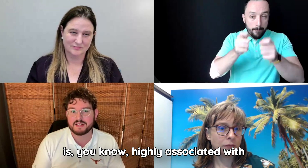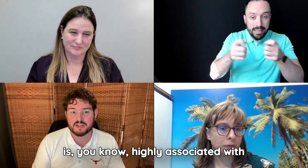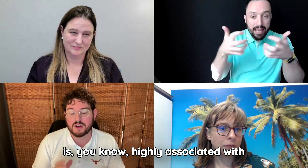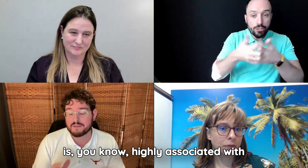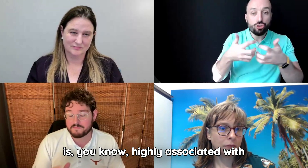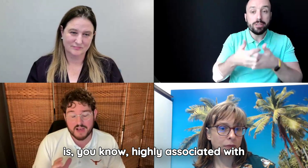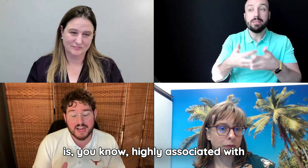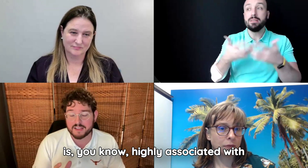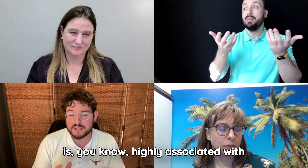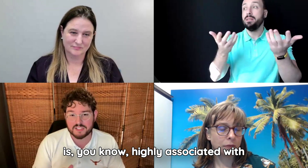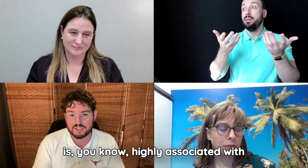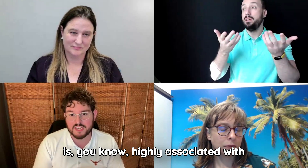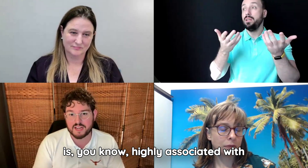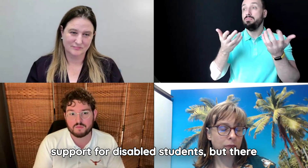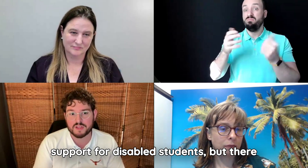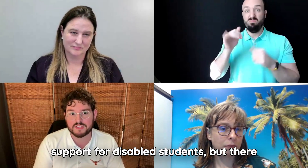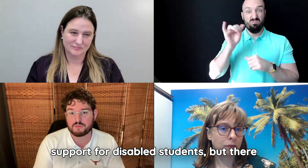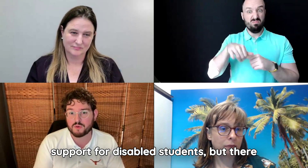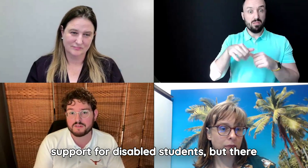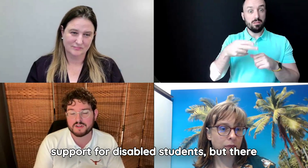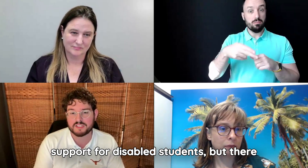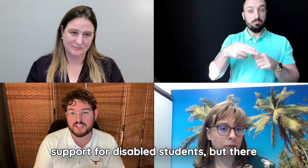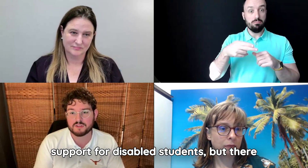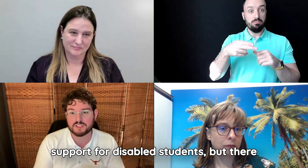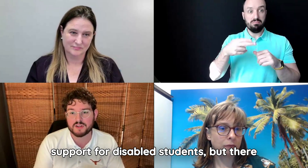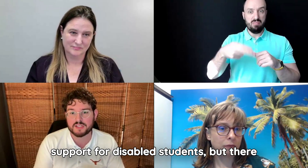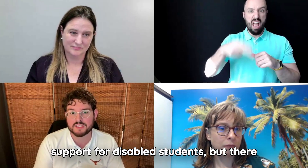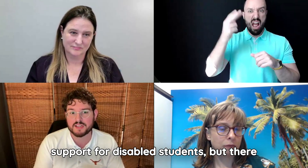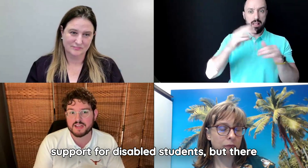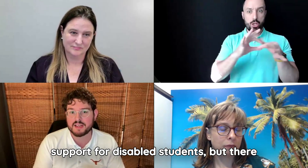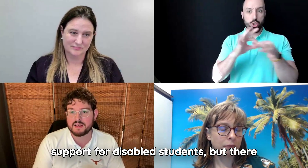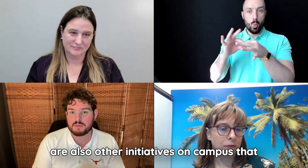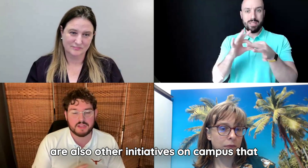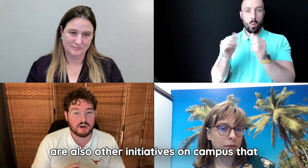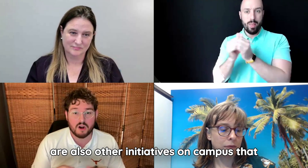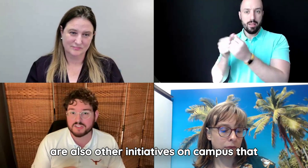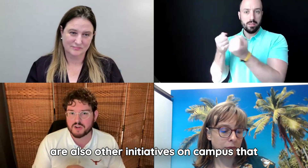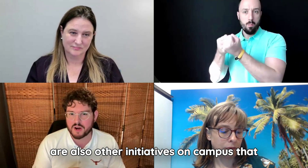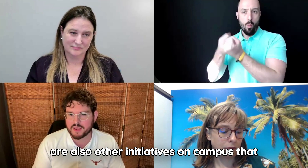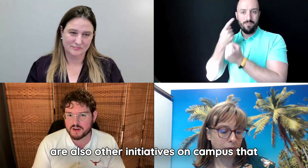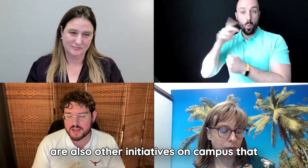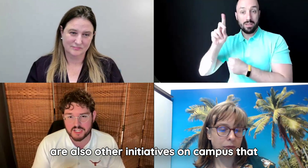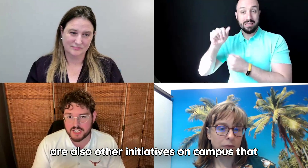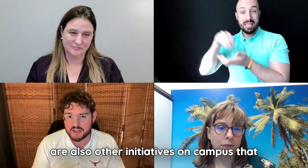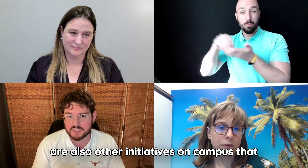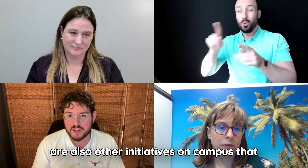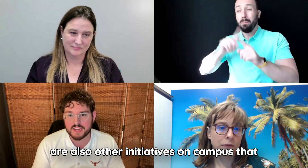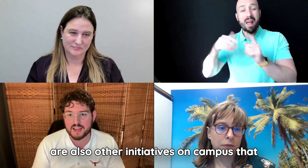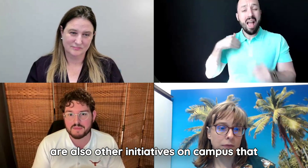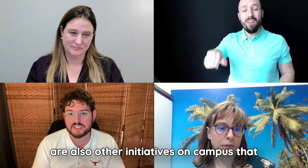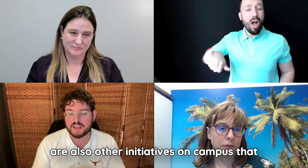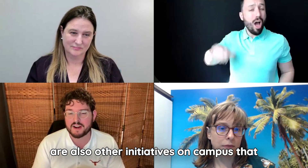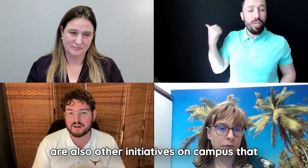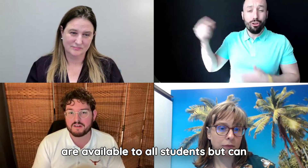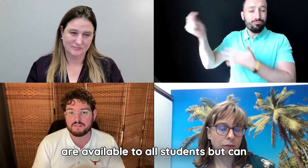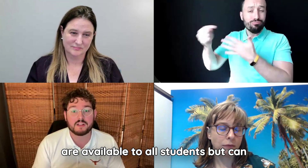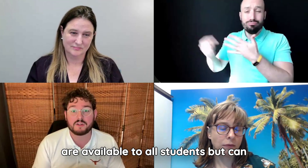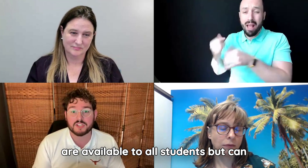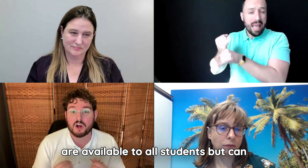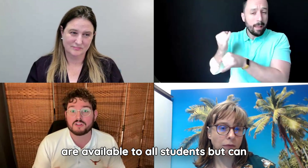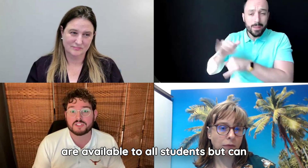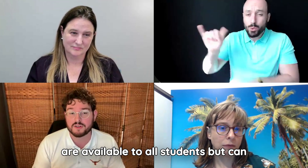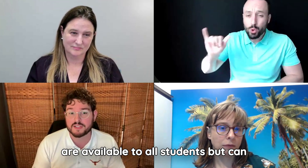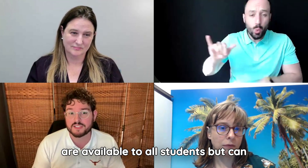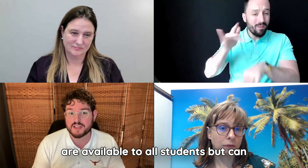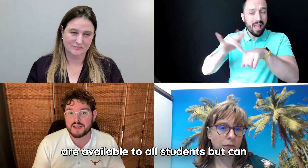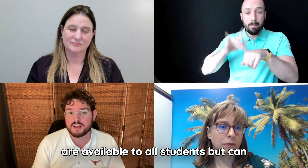is, highly associated with support for disabled students. But there are also other initiatives on campus that are available